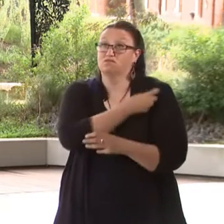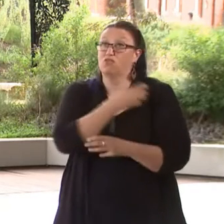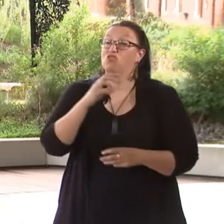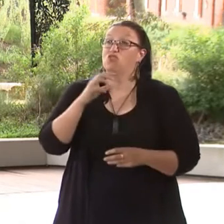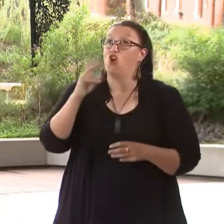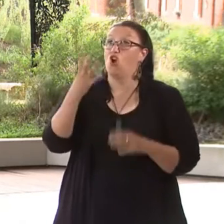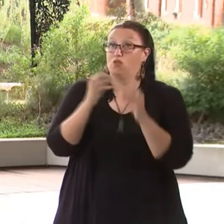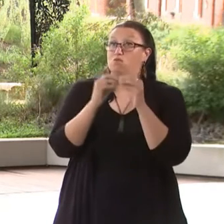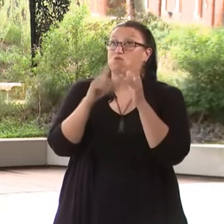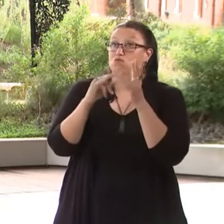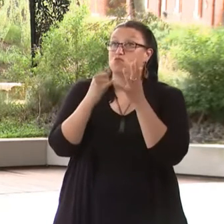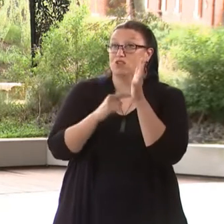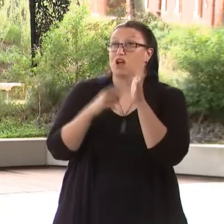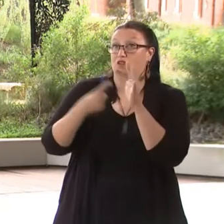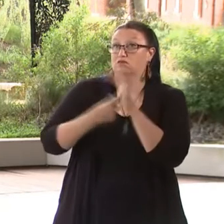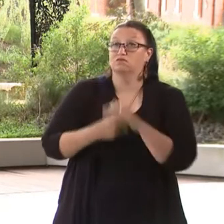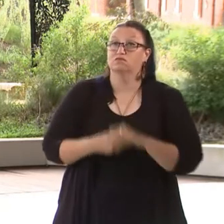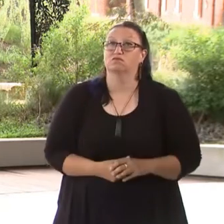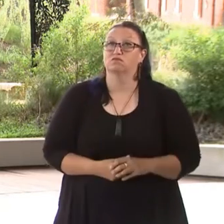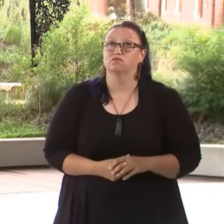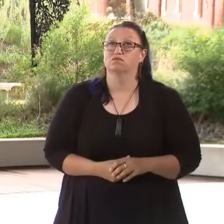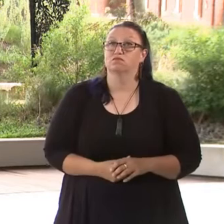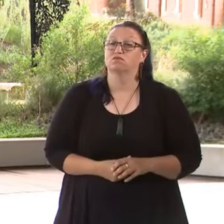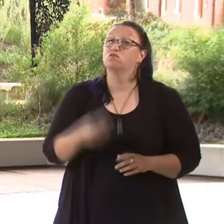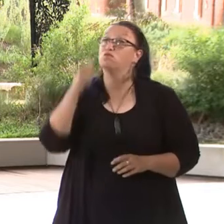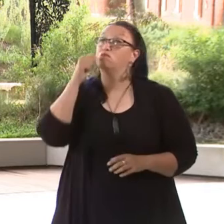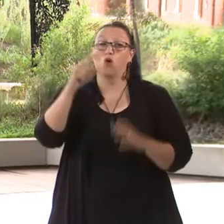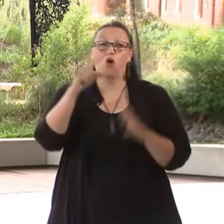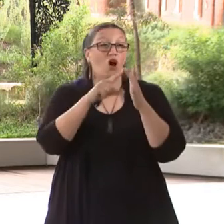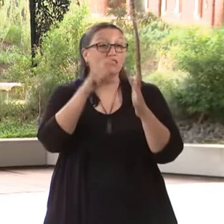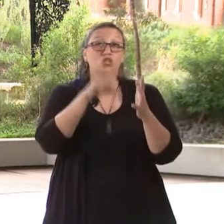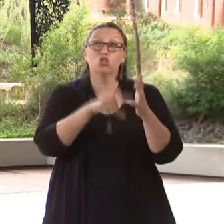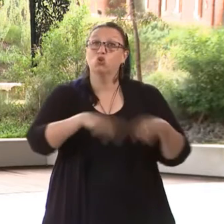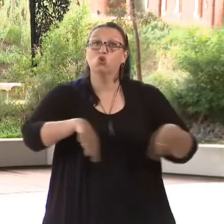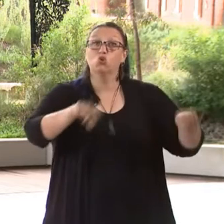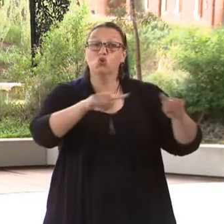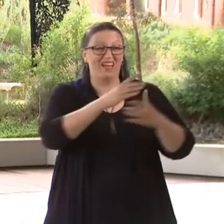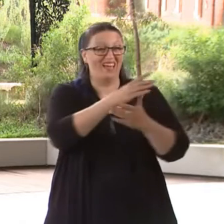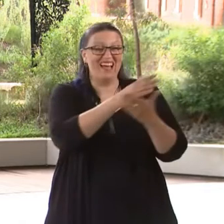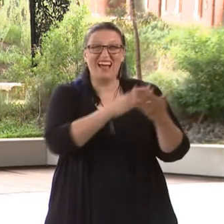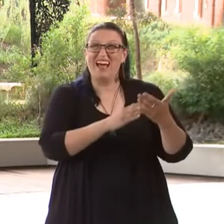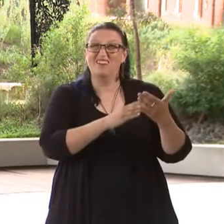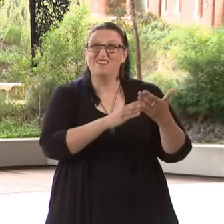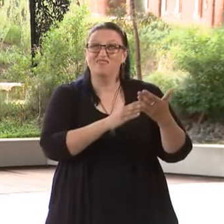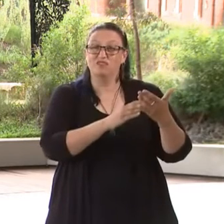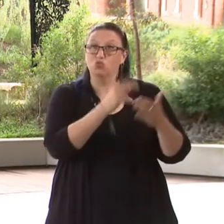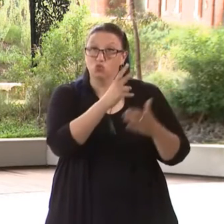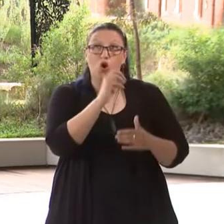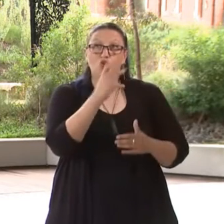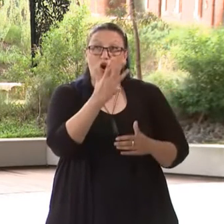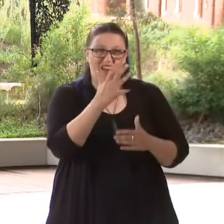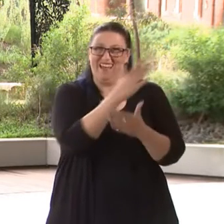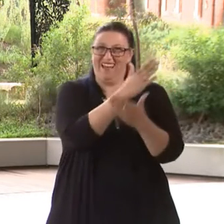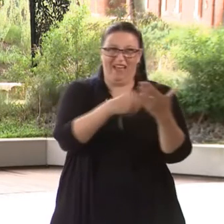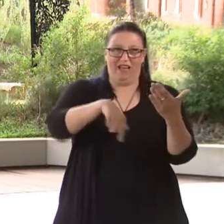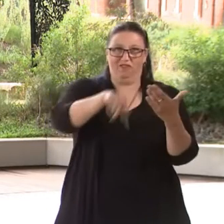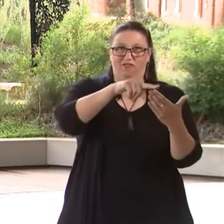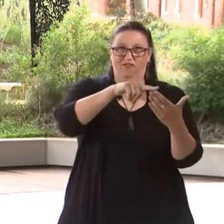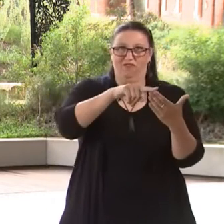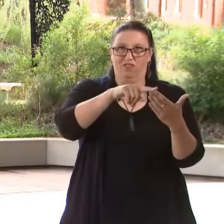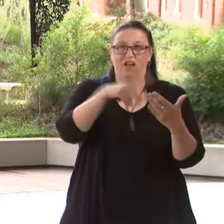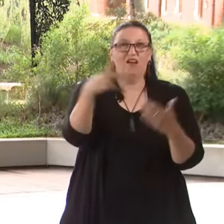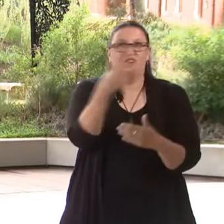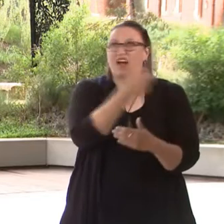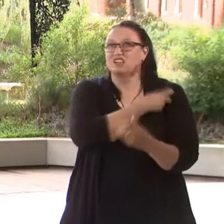half of those people in ICU are unvaccinated. The evidence is very, very clear. Vaccinations are